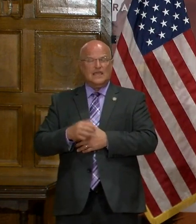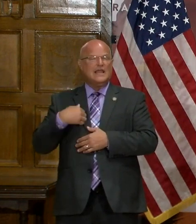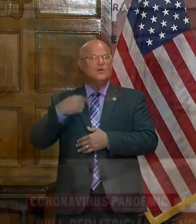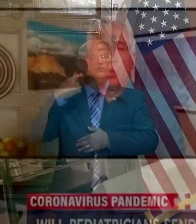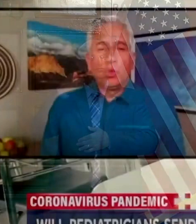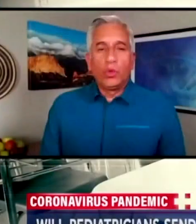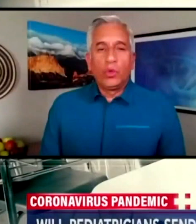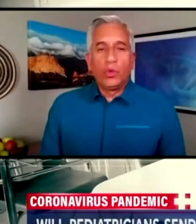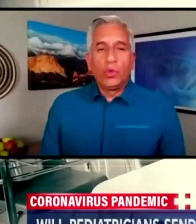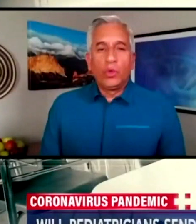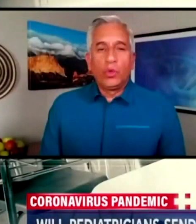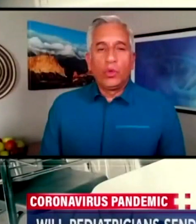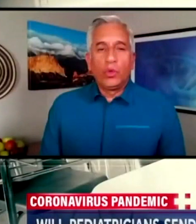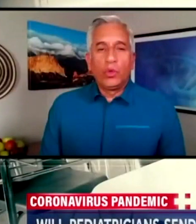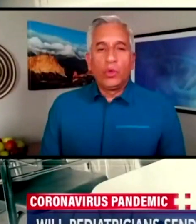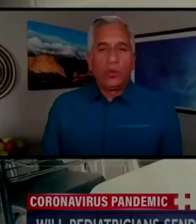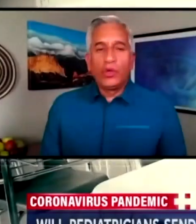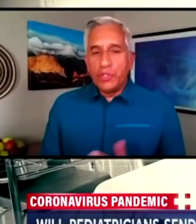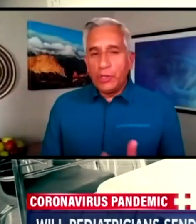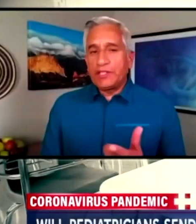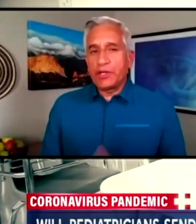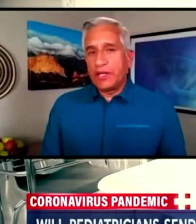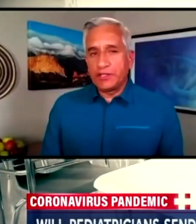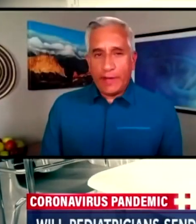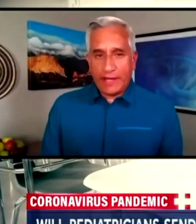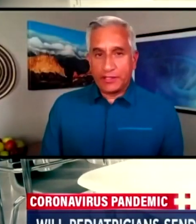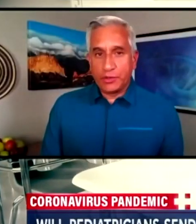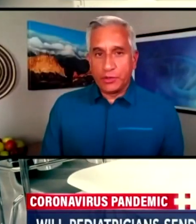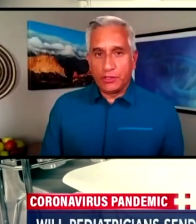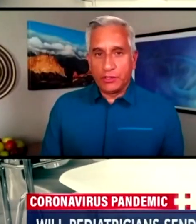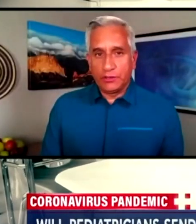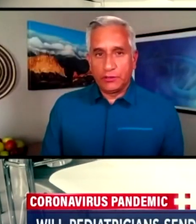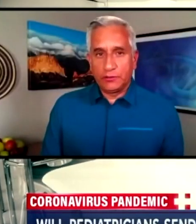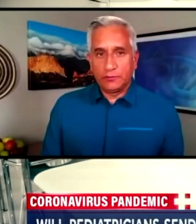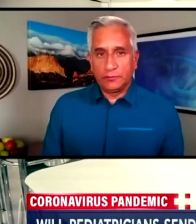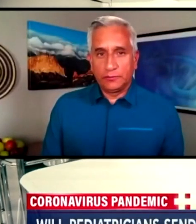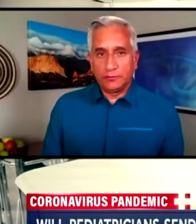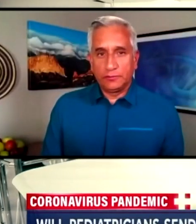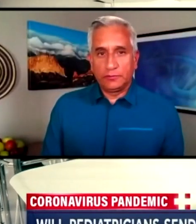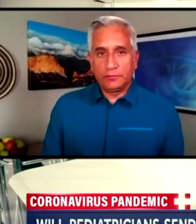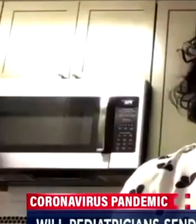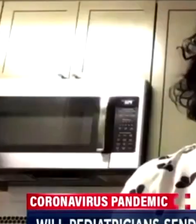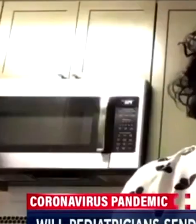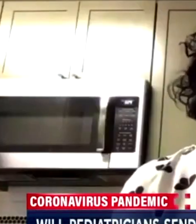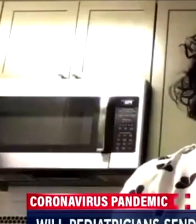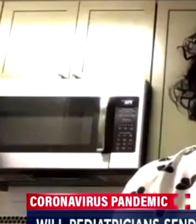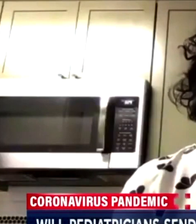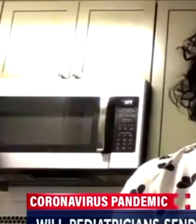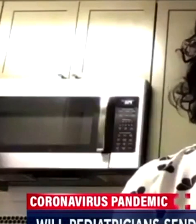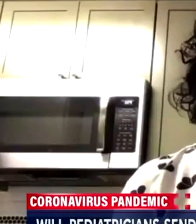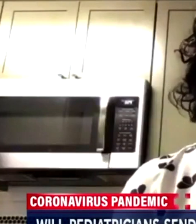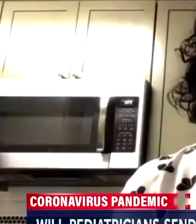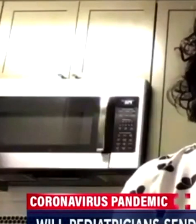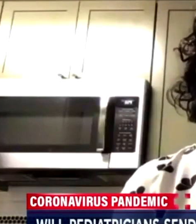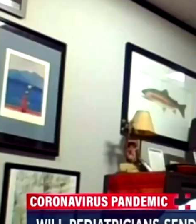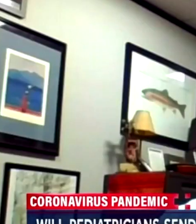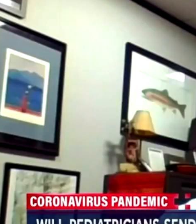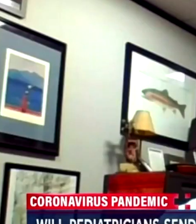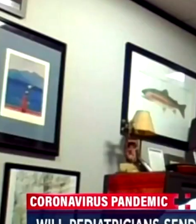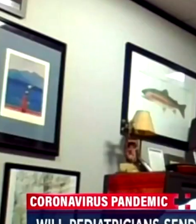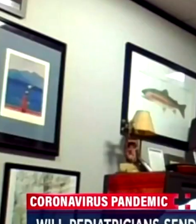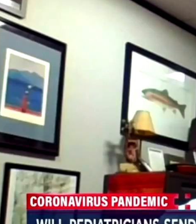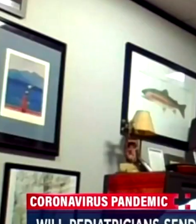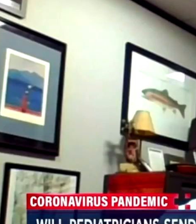you all to hear those answers. Would you let your kids go back to school? I will. My kids are looking forward to it.